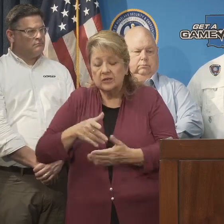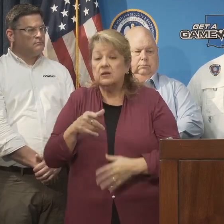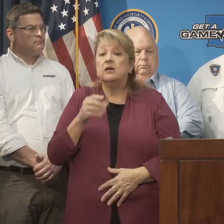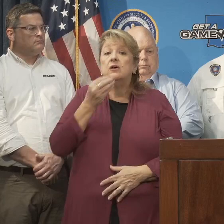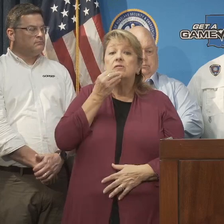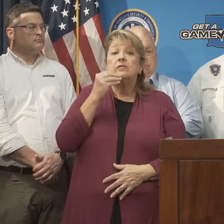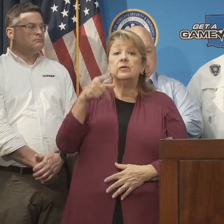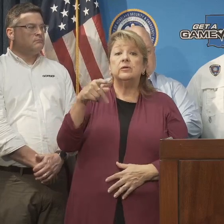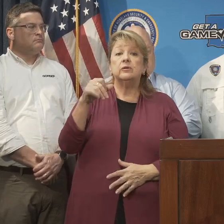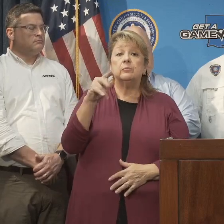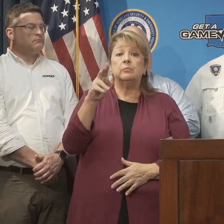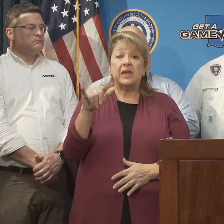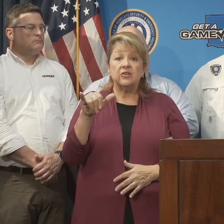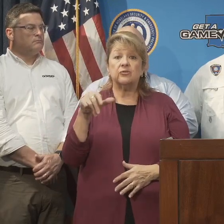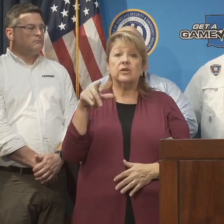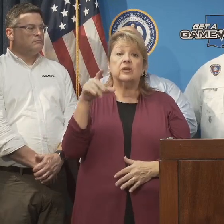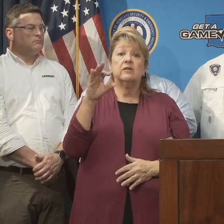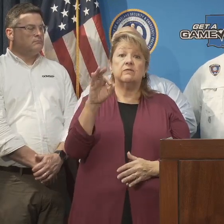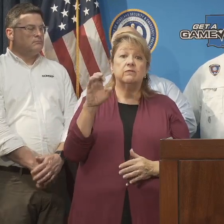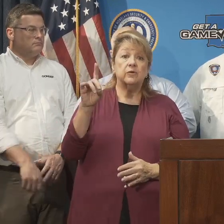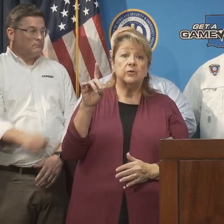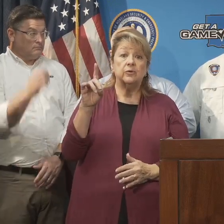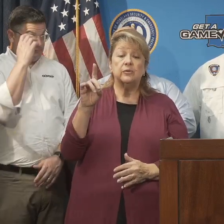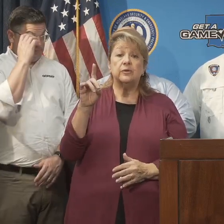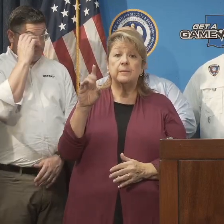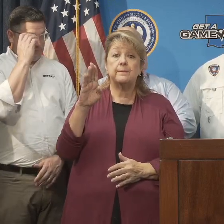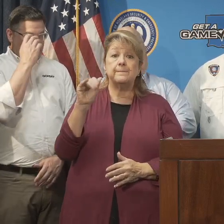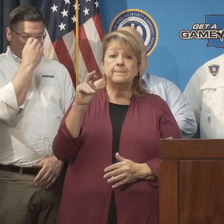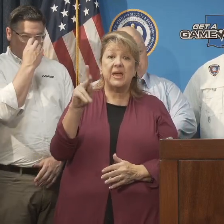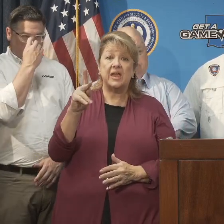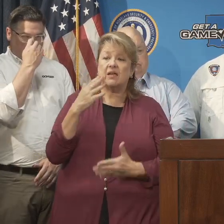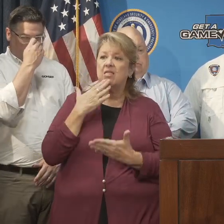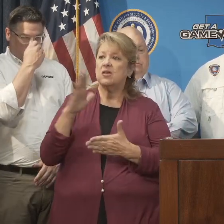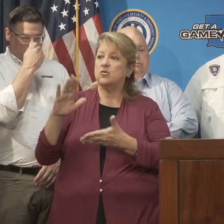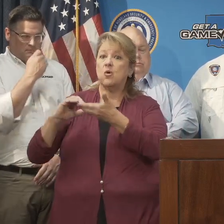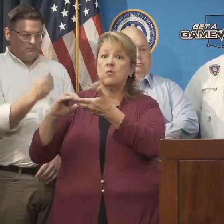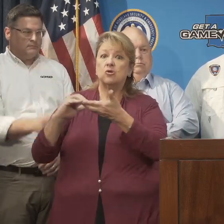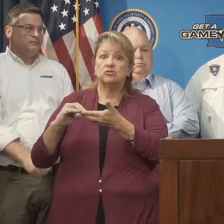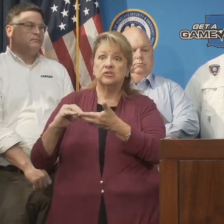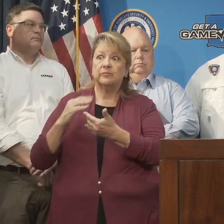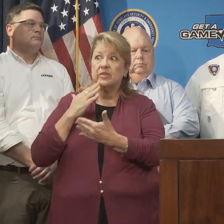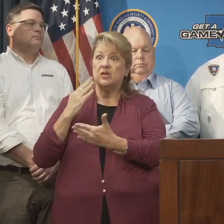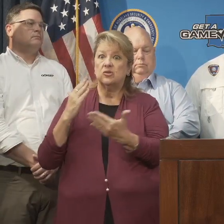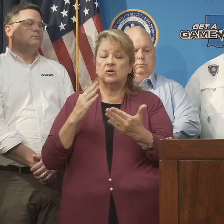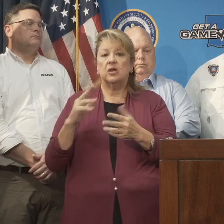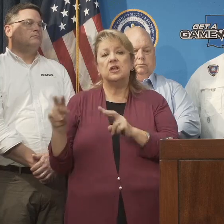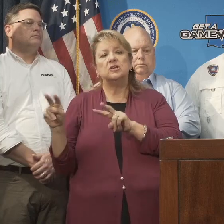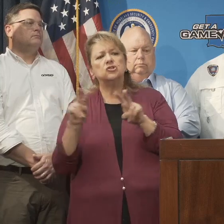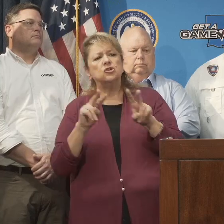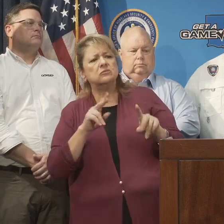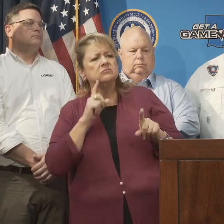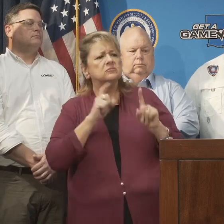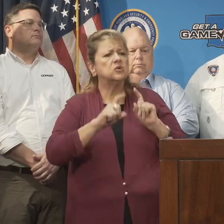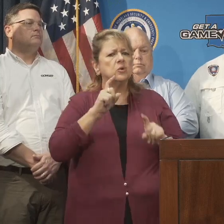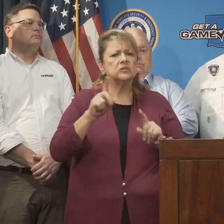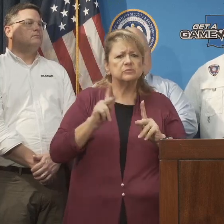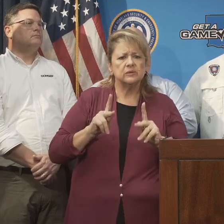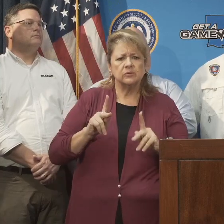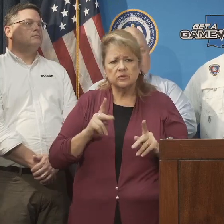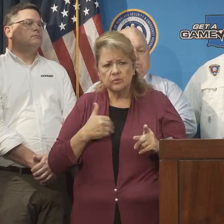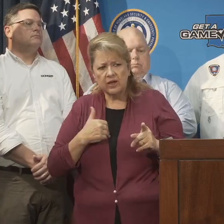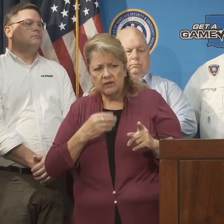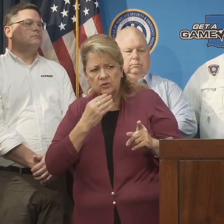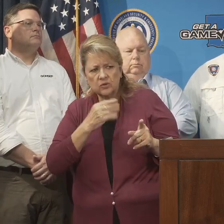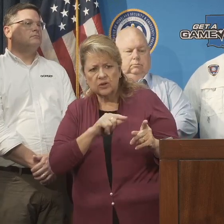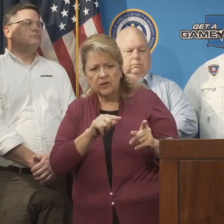pantries and food banks, we are so very grateful for the partnership. Let's look around at people, make sure that they have what